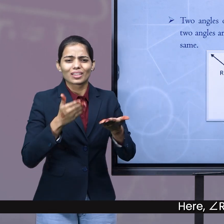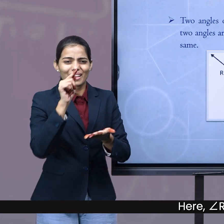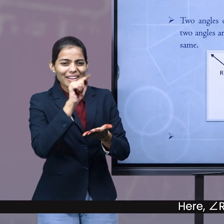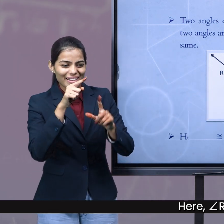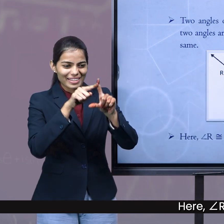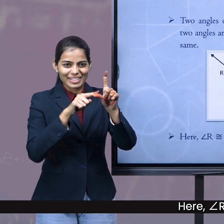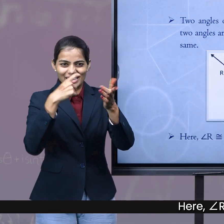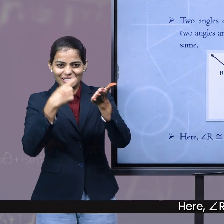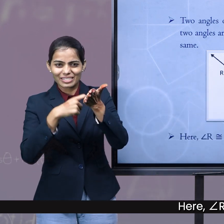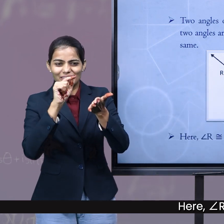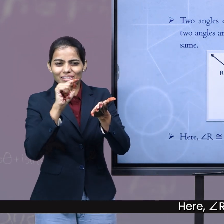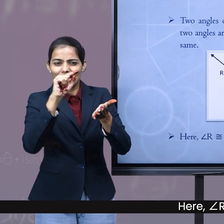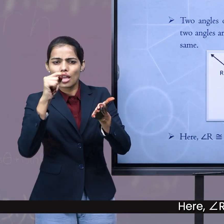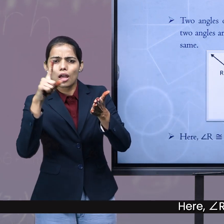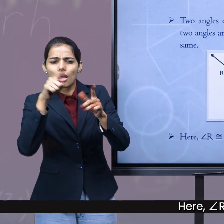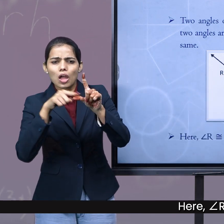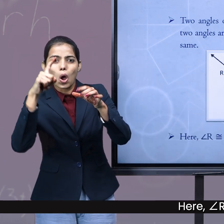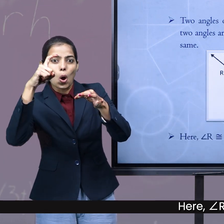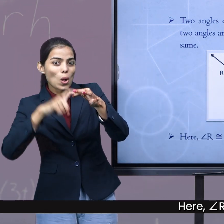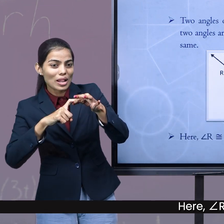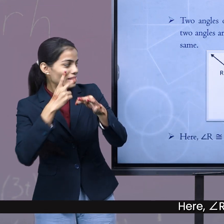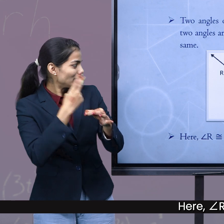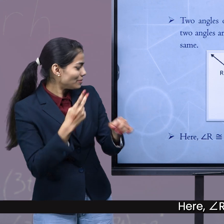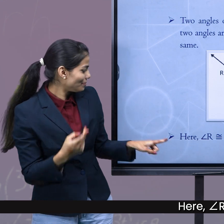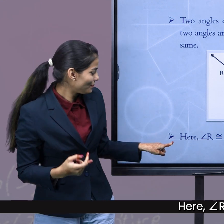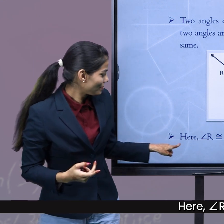Here, angle R is congruent to angle Q.